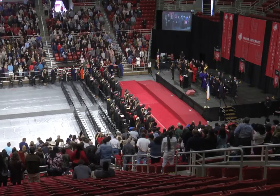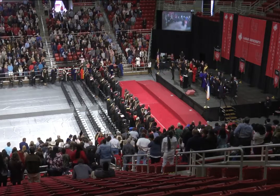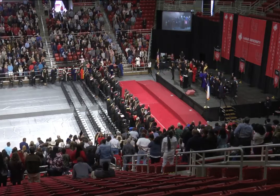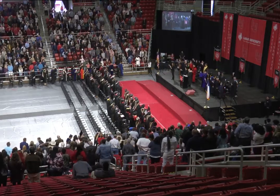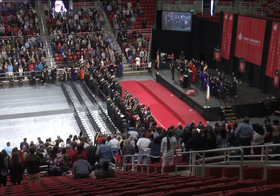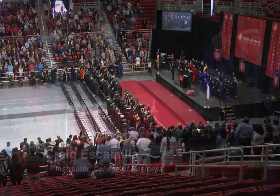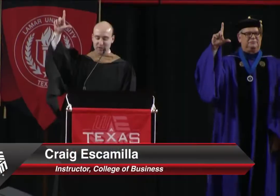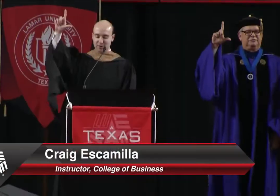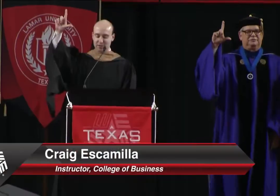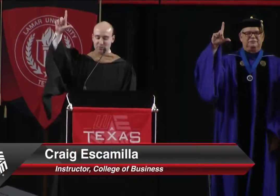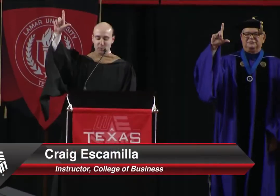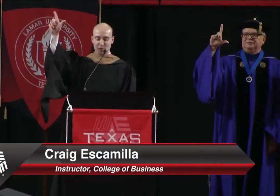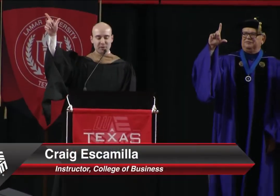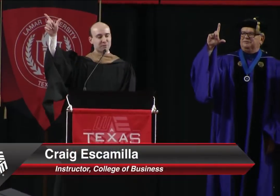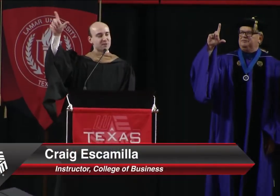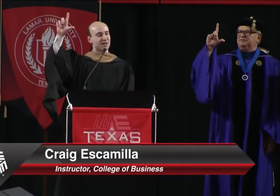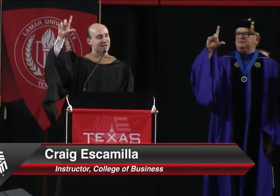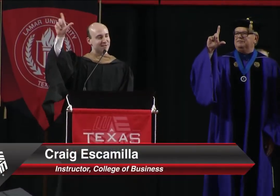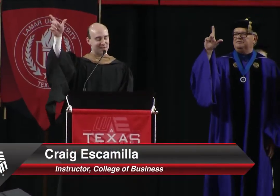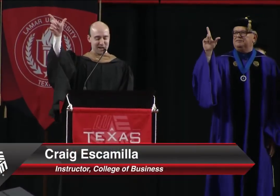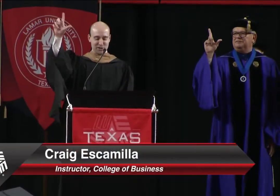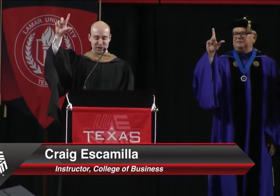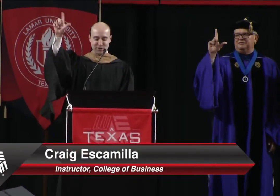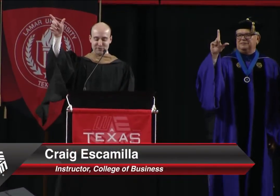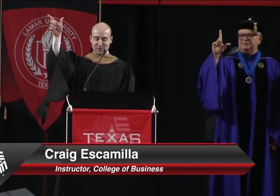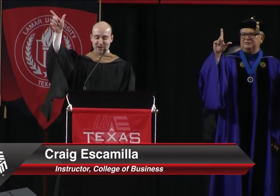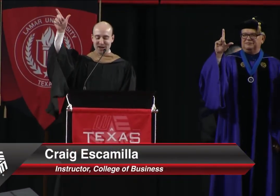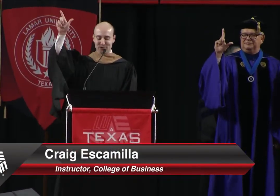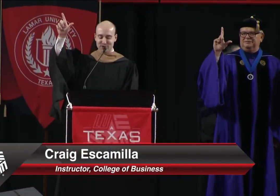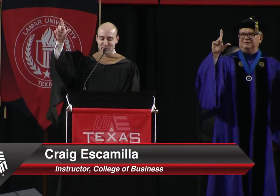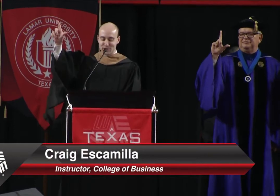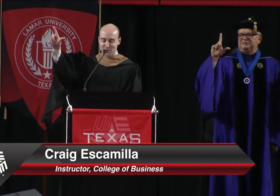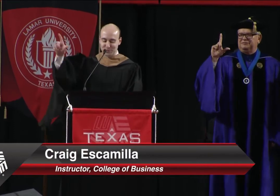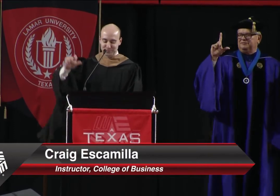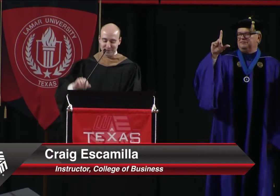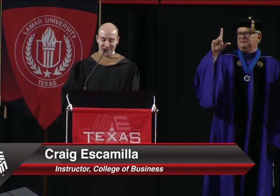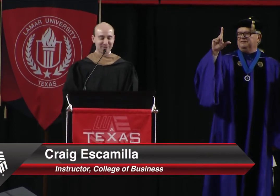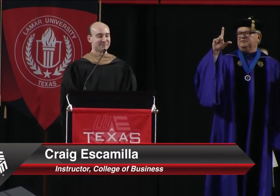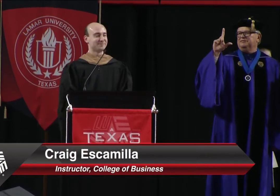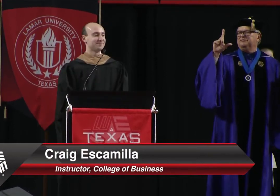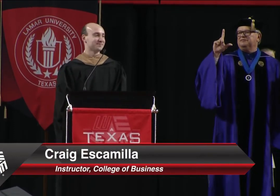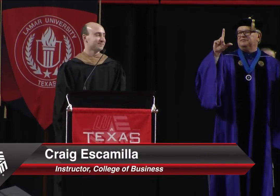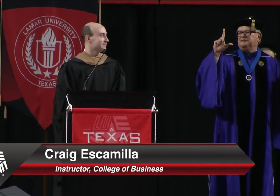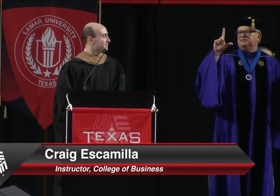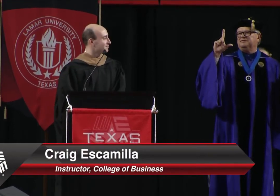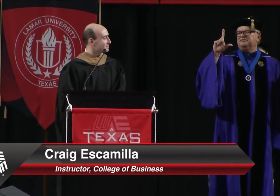with your thumb and index finger, and then we'll move it from side to side, changing from an L to a U.